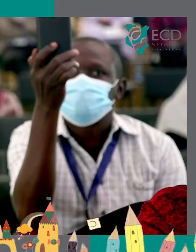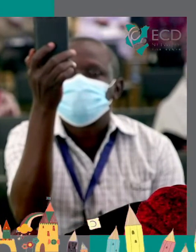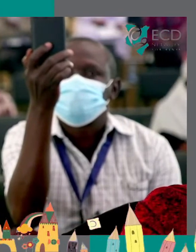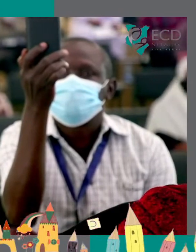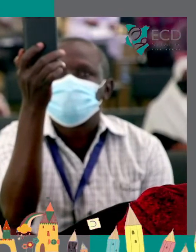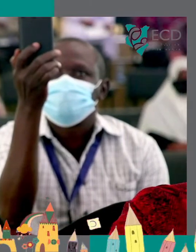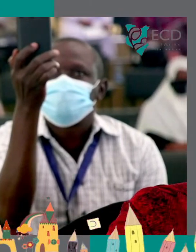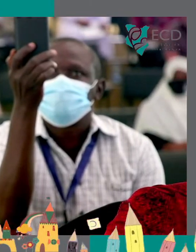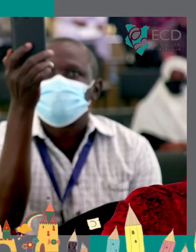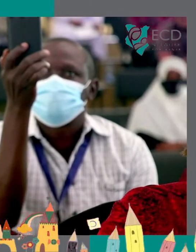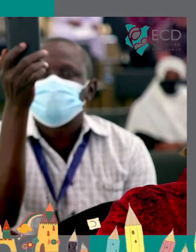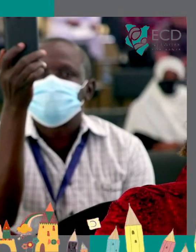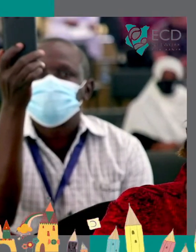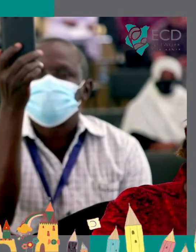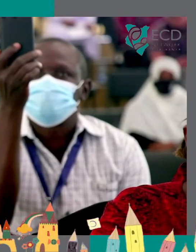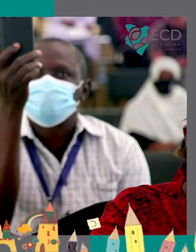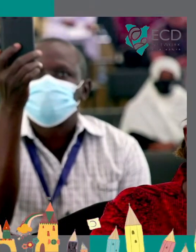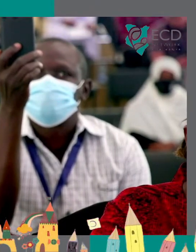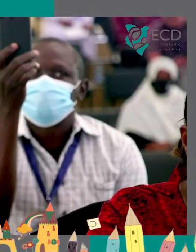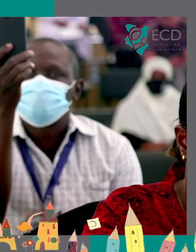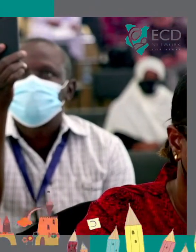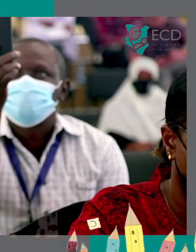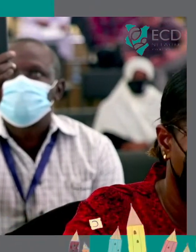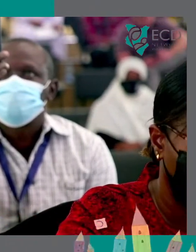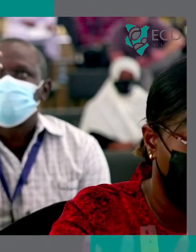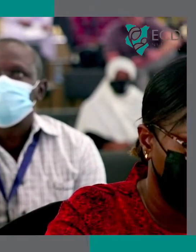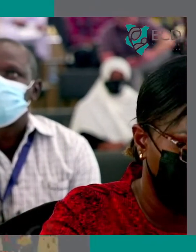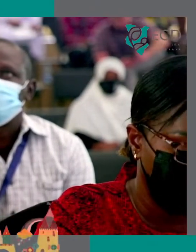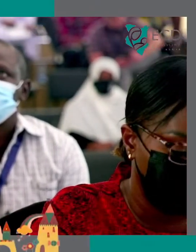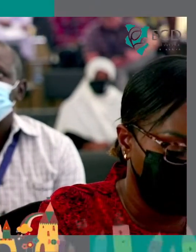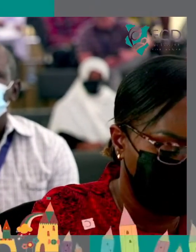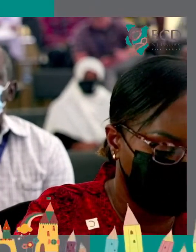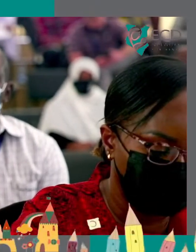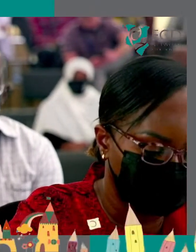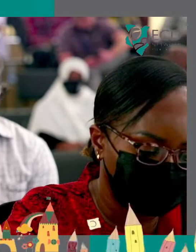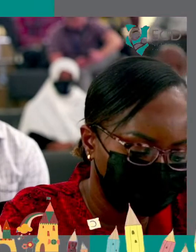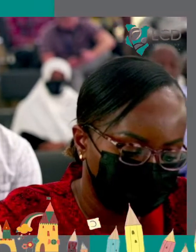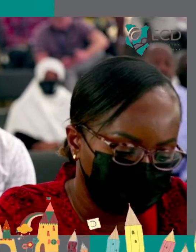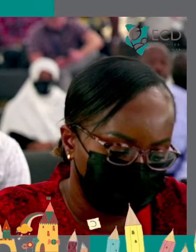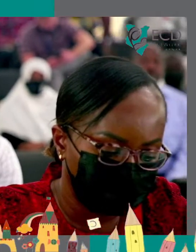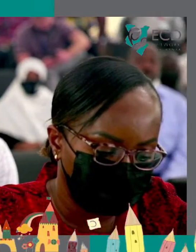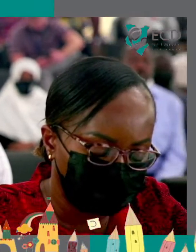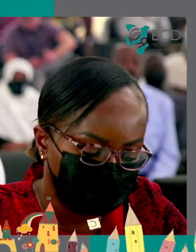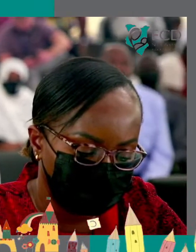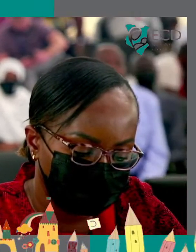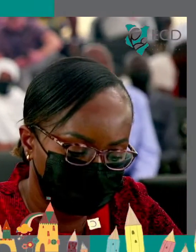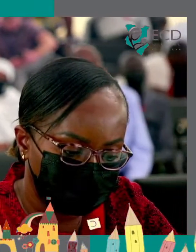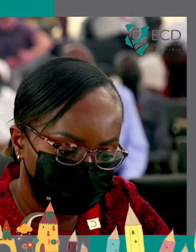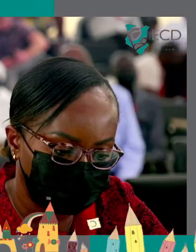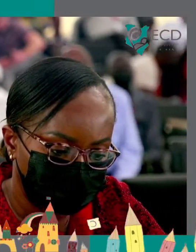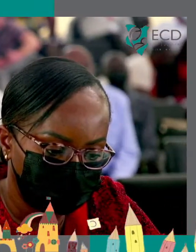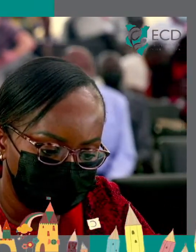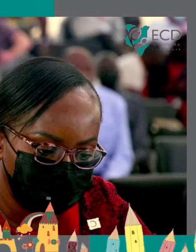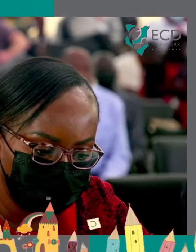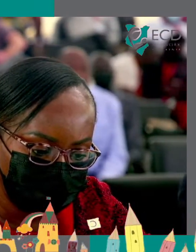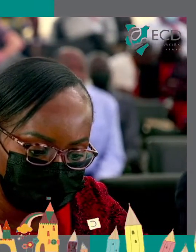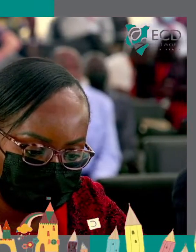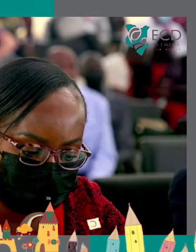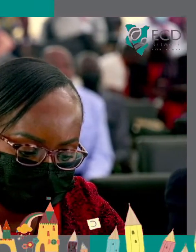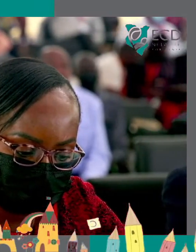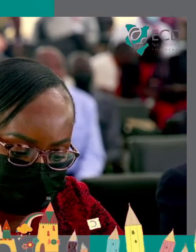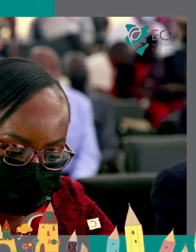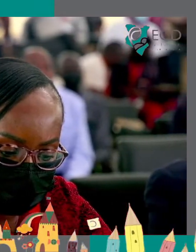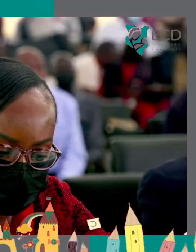their services. And lastly, even in the health facility waiting area, where initially they needed to conduct playbook